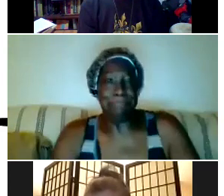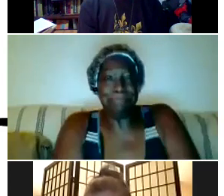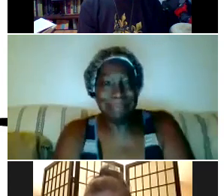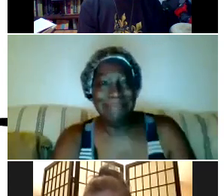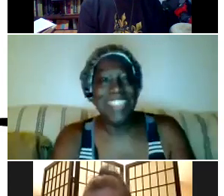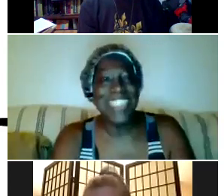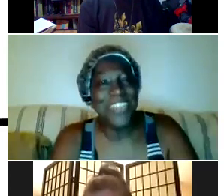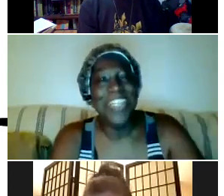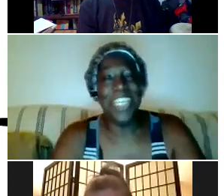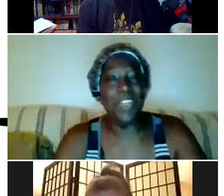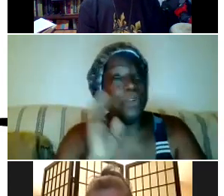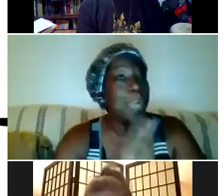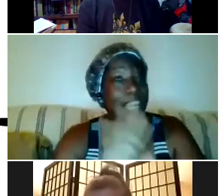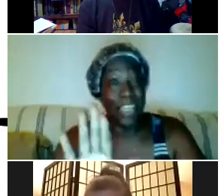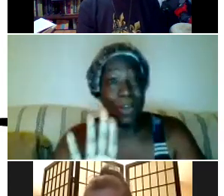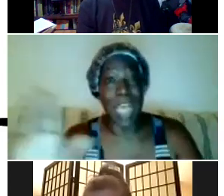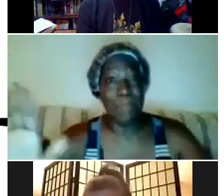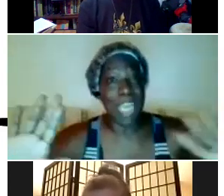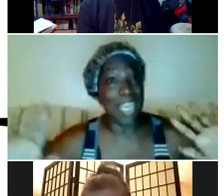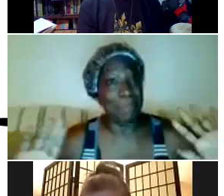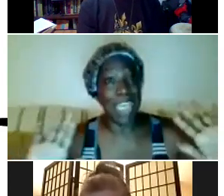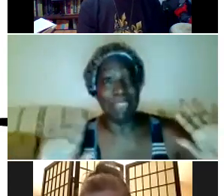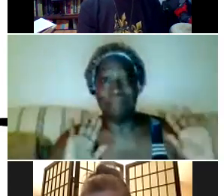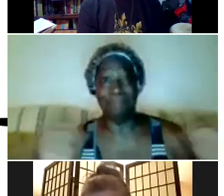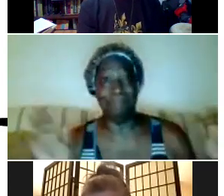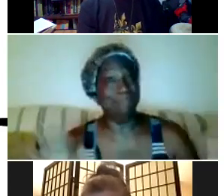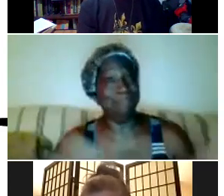it. So you're correct, though. I'm